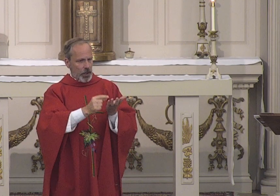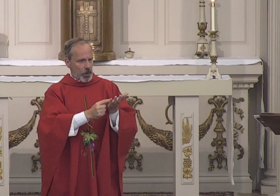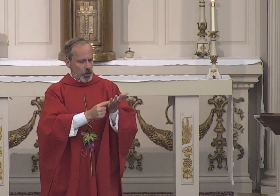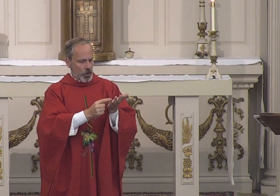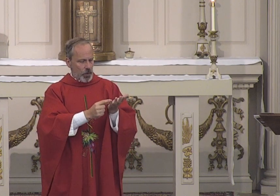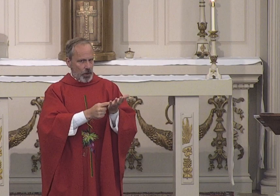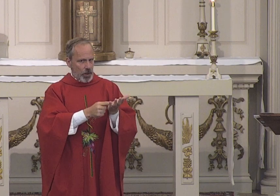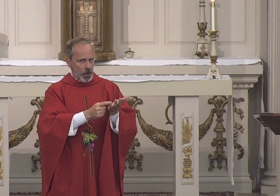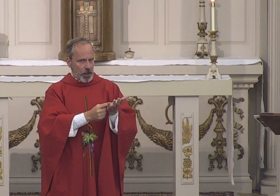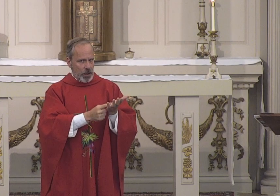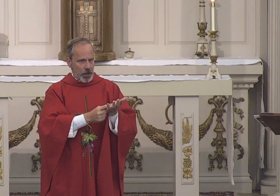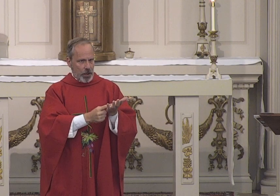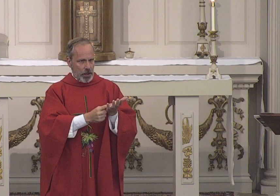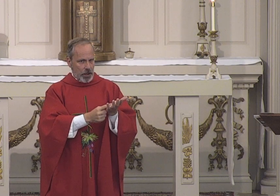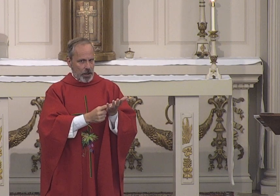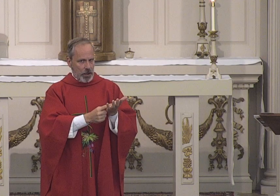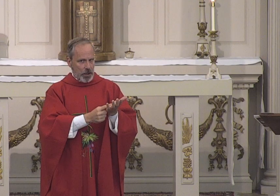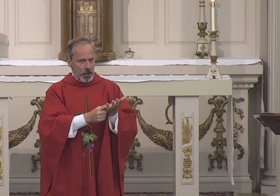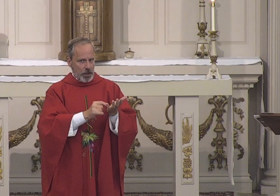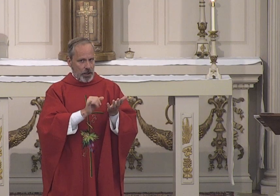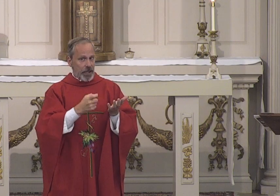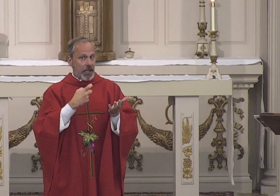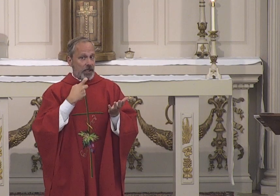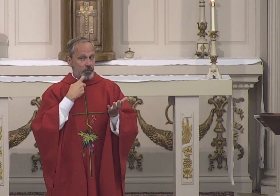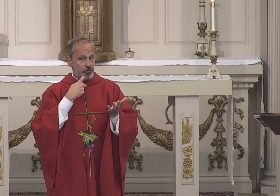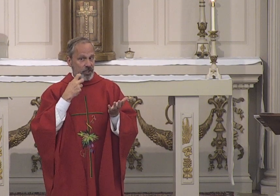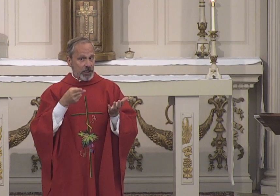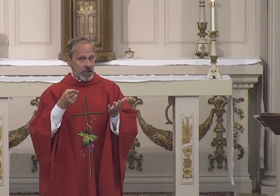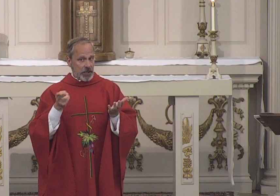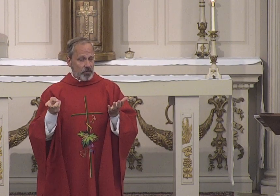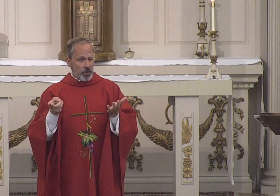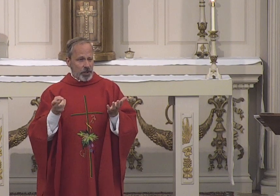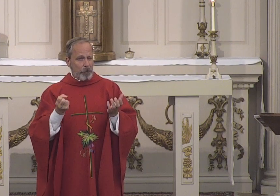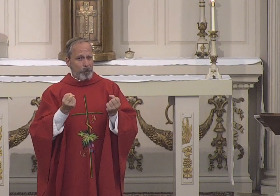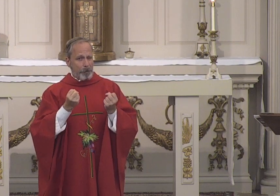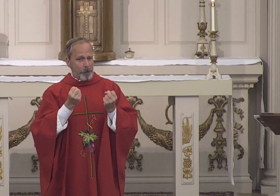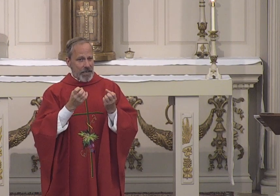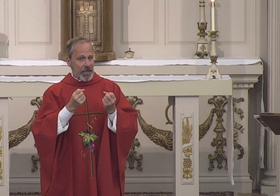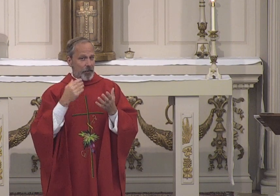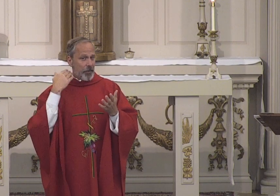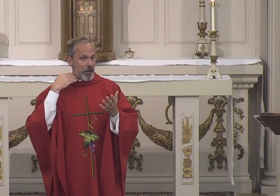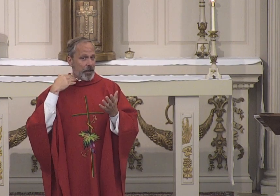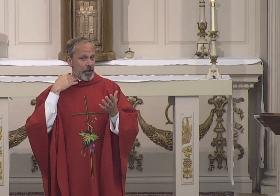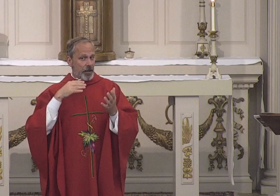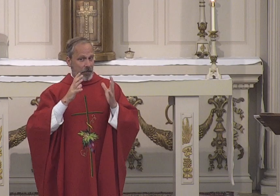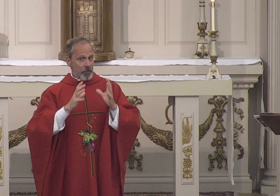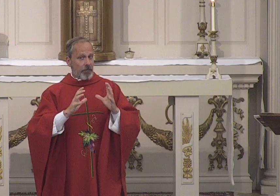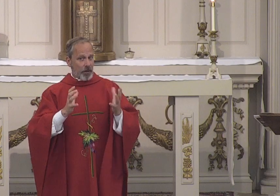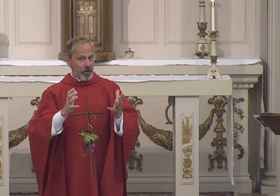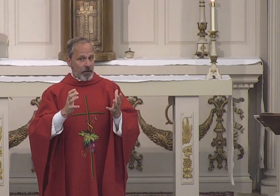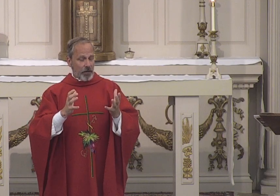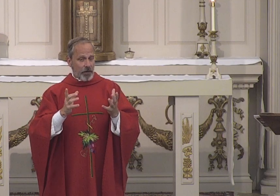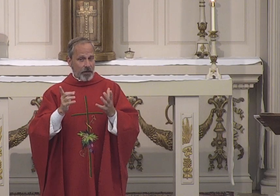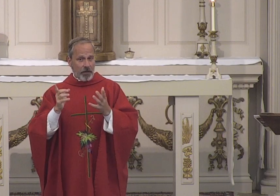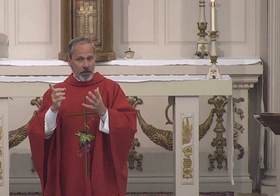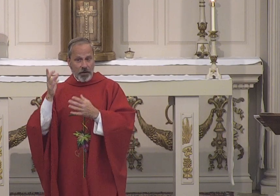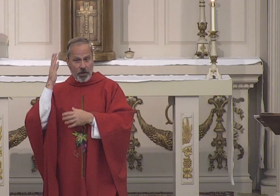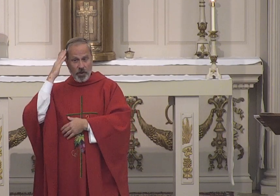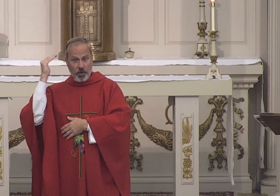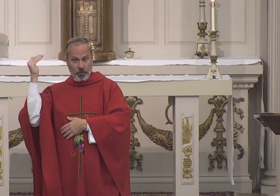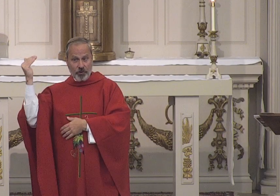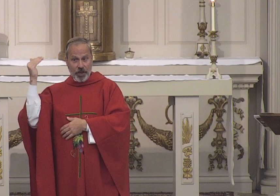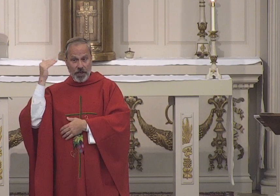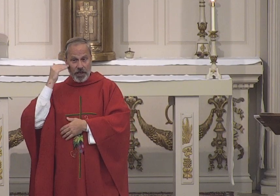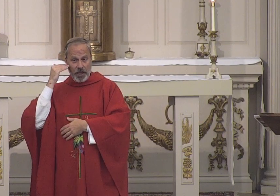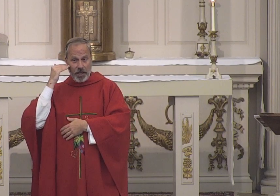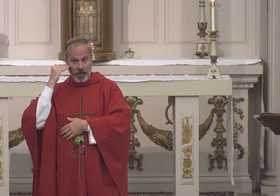Oh, and Uganda, the Ugandan martyrs, for example, more recent history. We do have martyrs